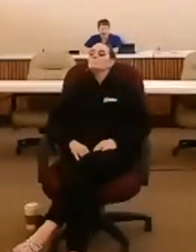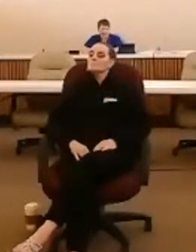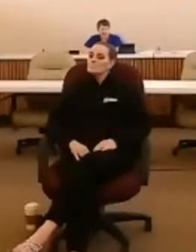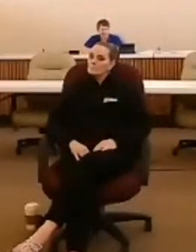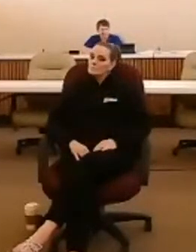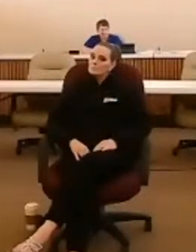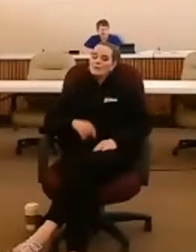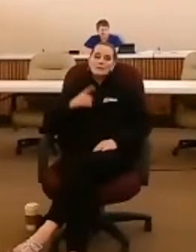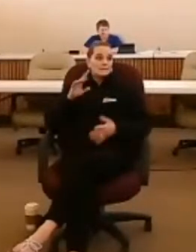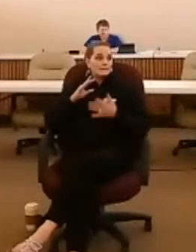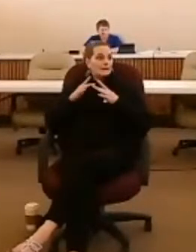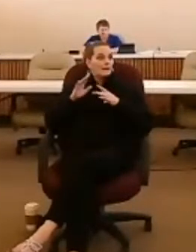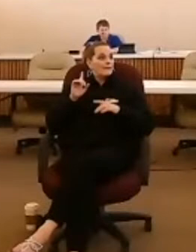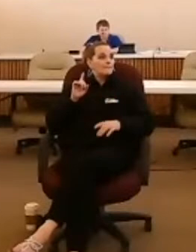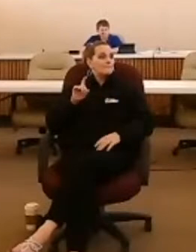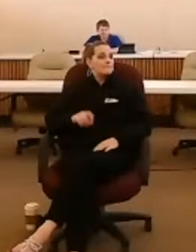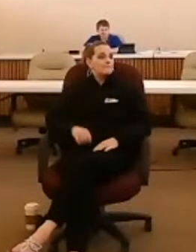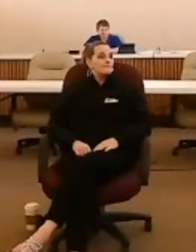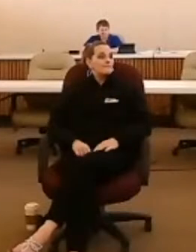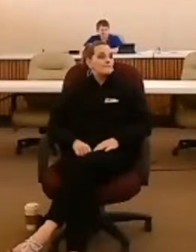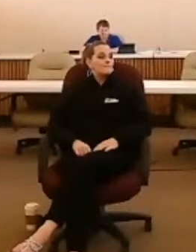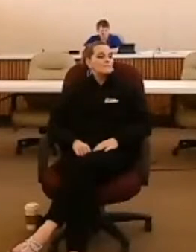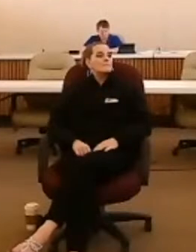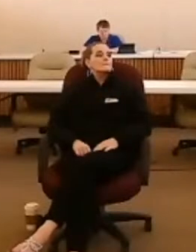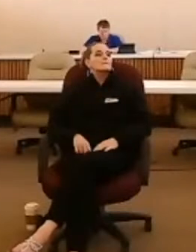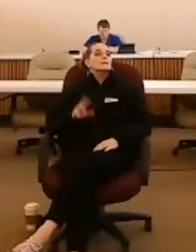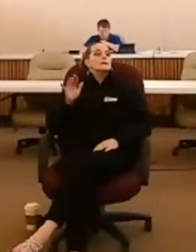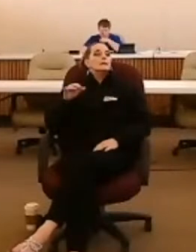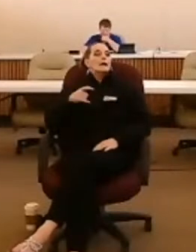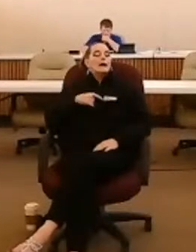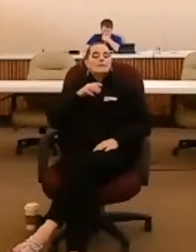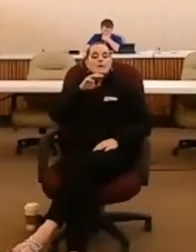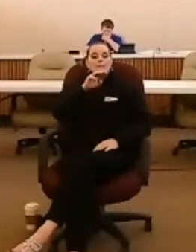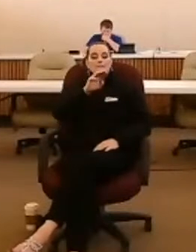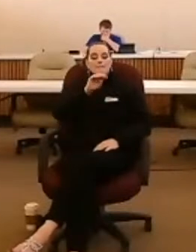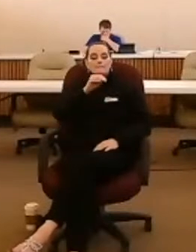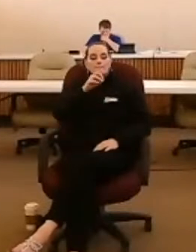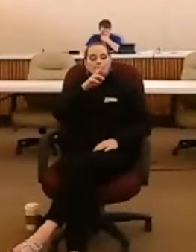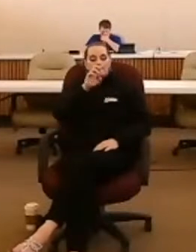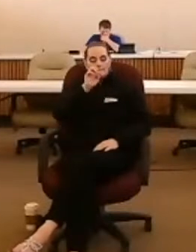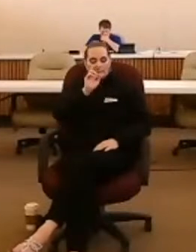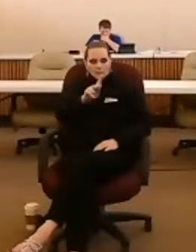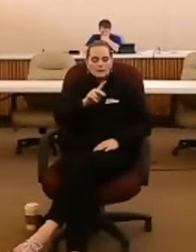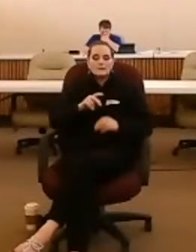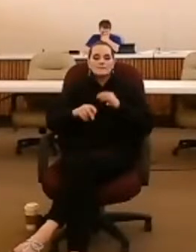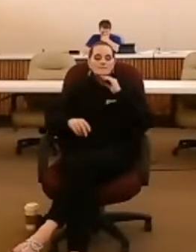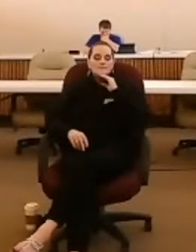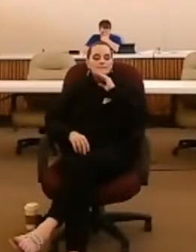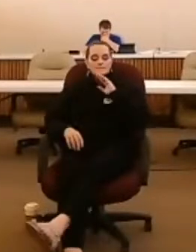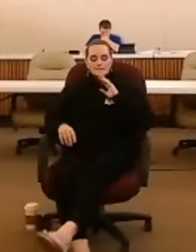Somebody online? Yes, I have Mark here with his hand raised.